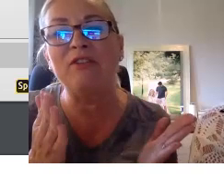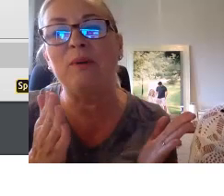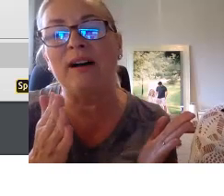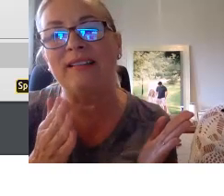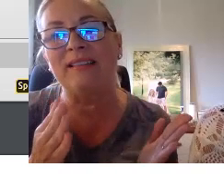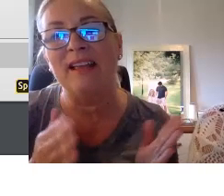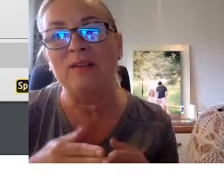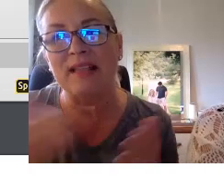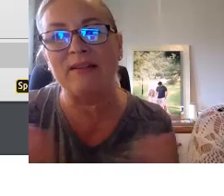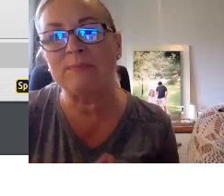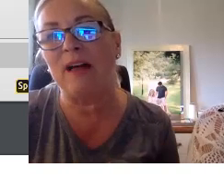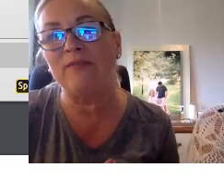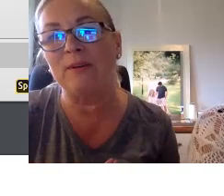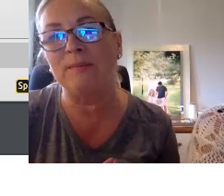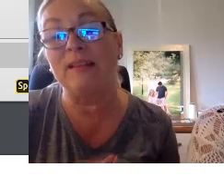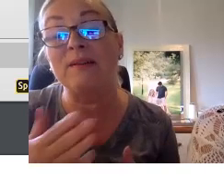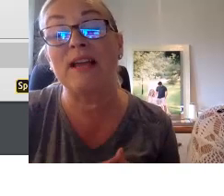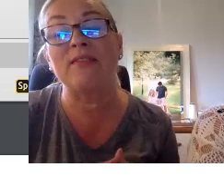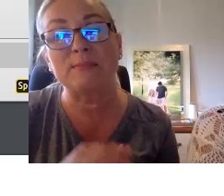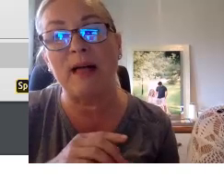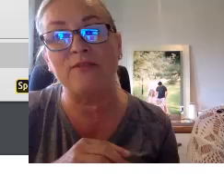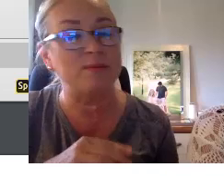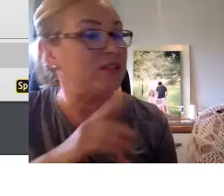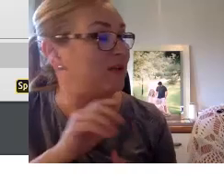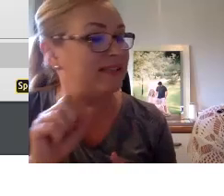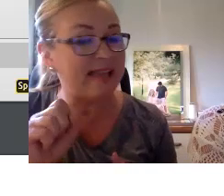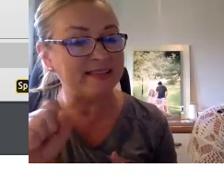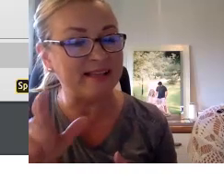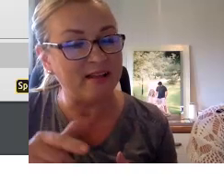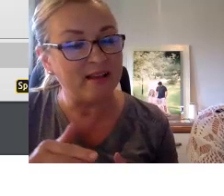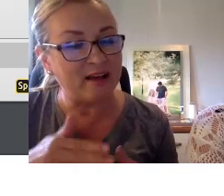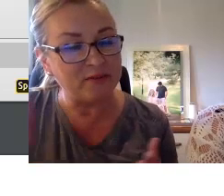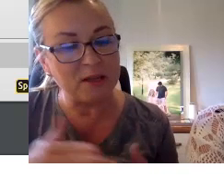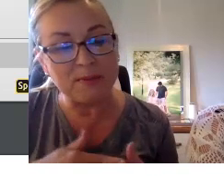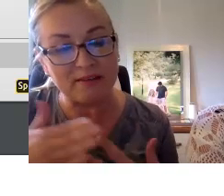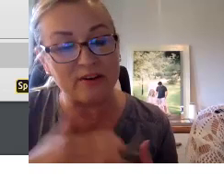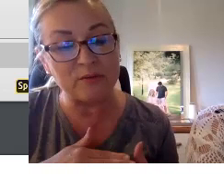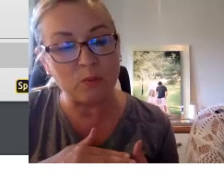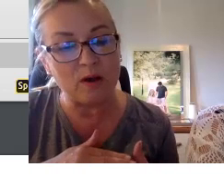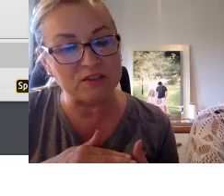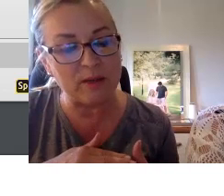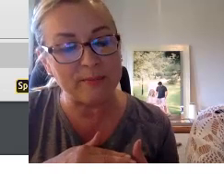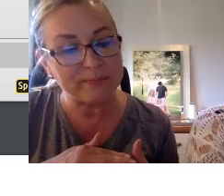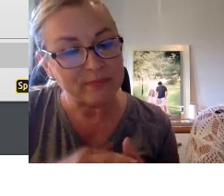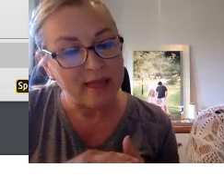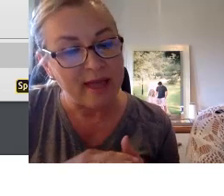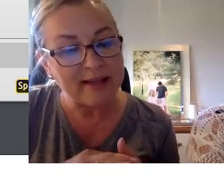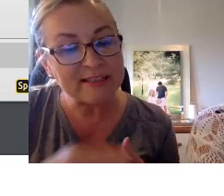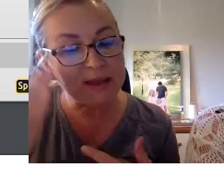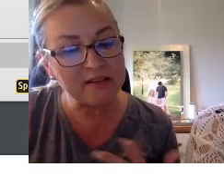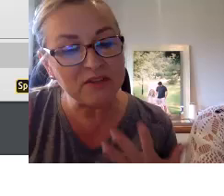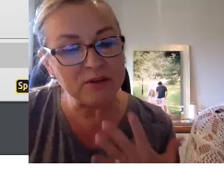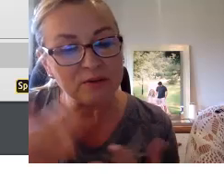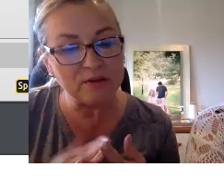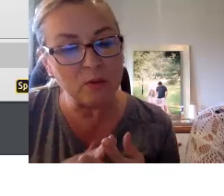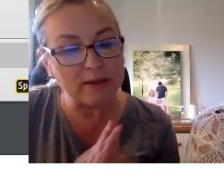and everyone who's allowing us to have this platform to do ASL for the community, for everyone to watch as well. As